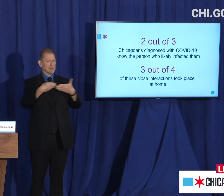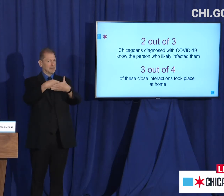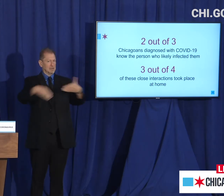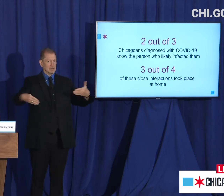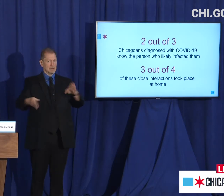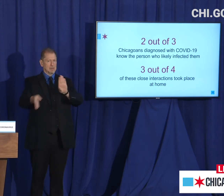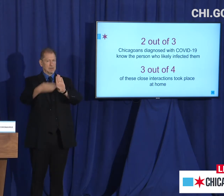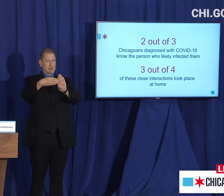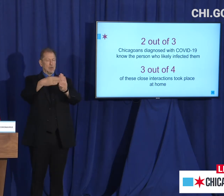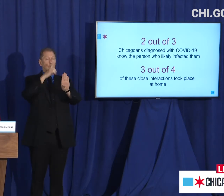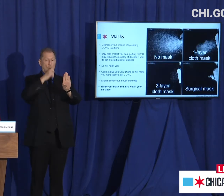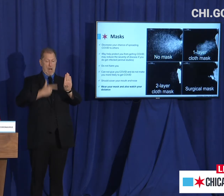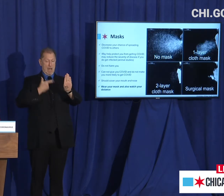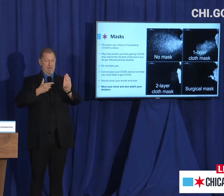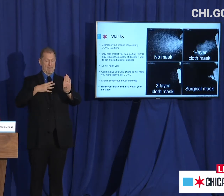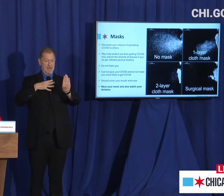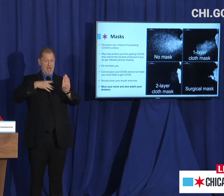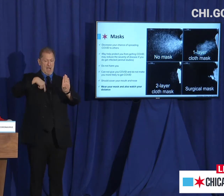there.